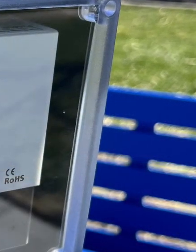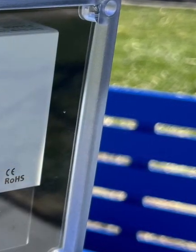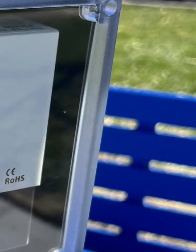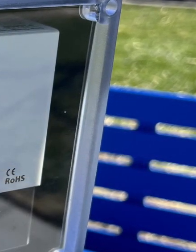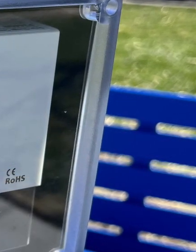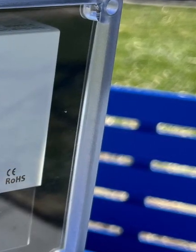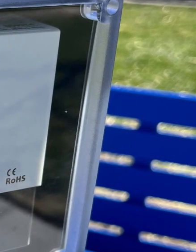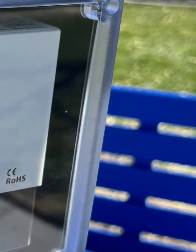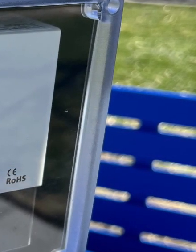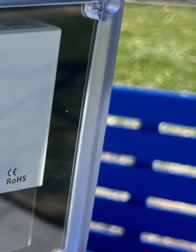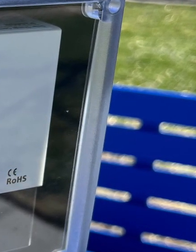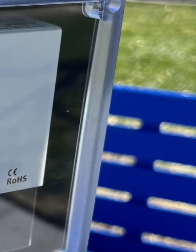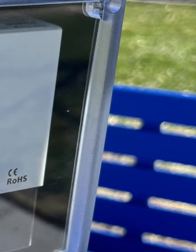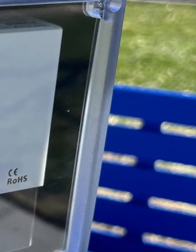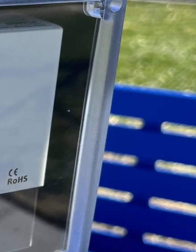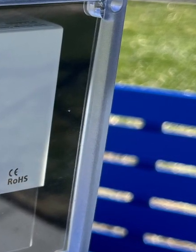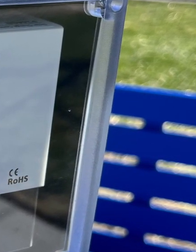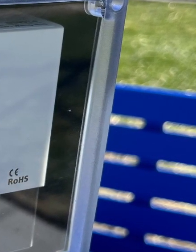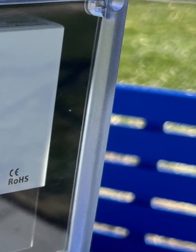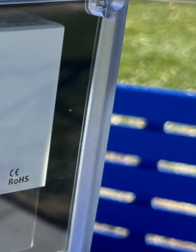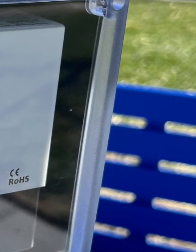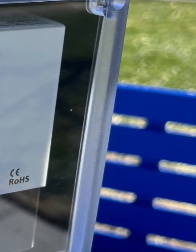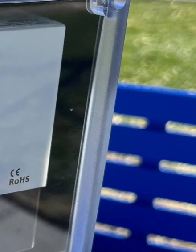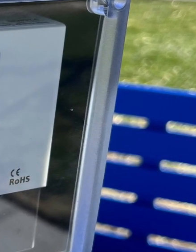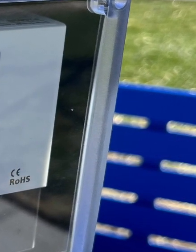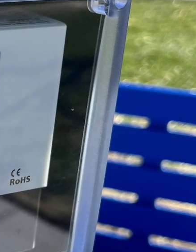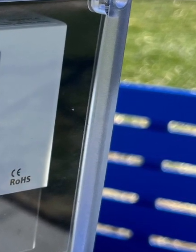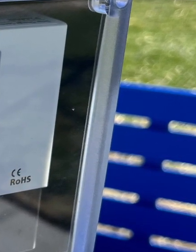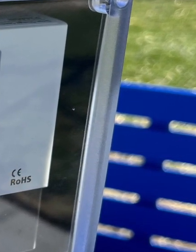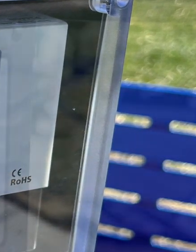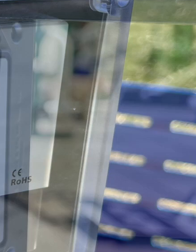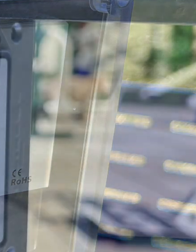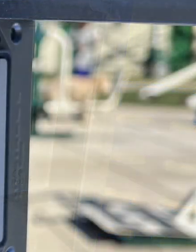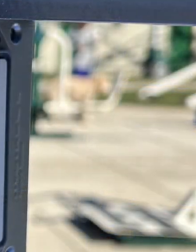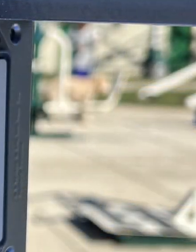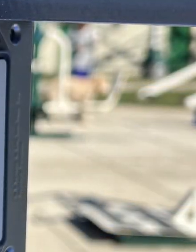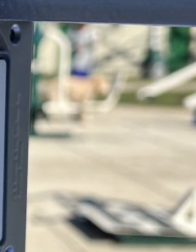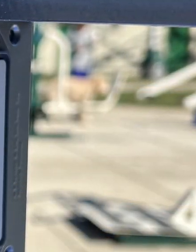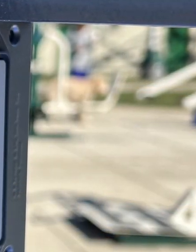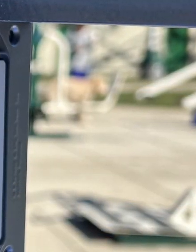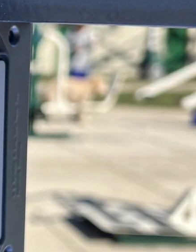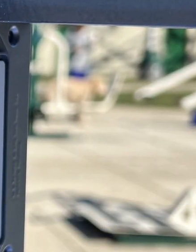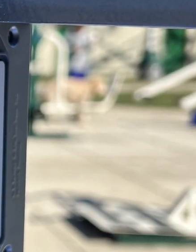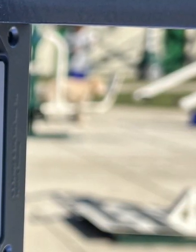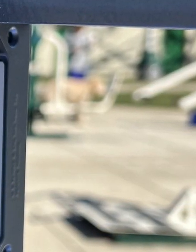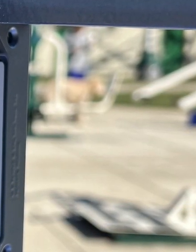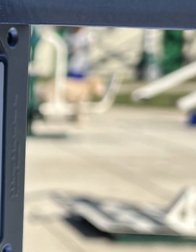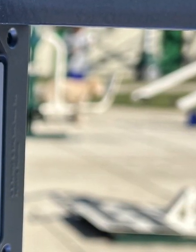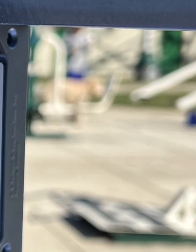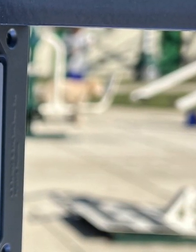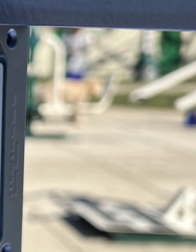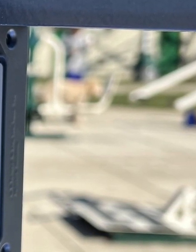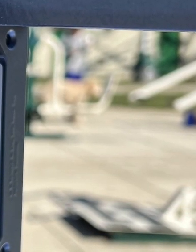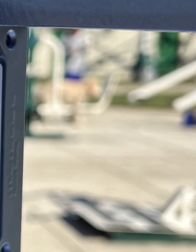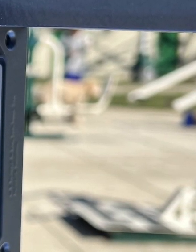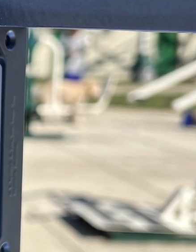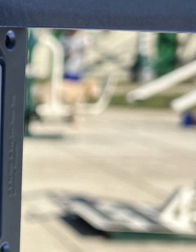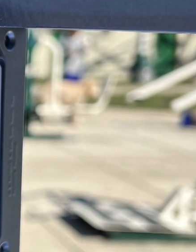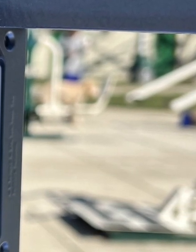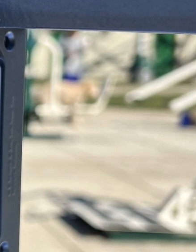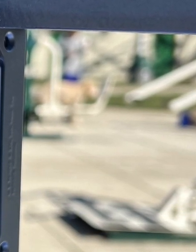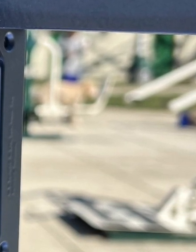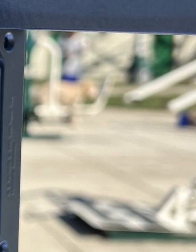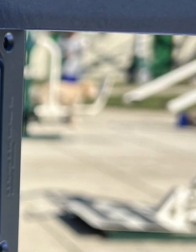Guided by the age-friendly action plan that Jackie and Dr. Ball mentioned, these tables cross multiple domains of